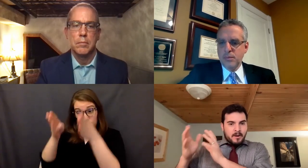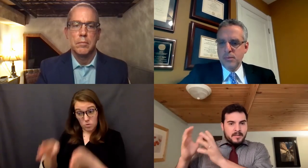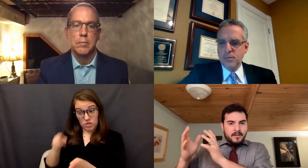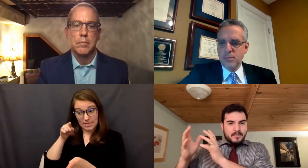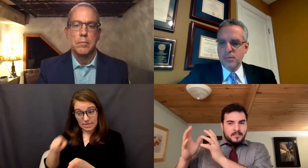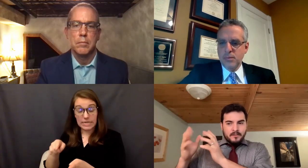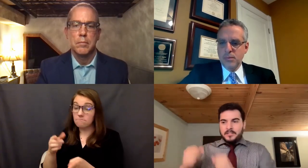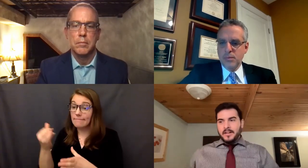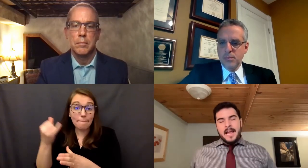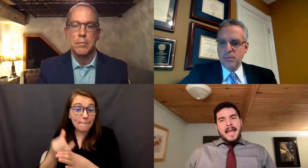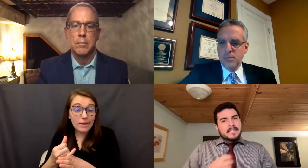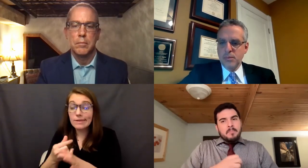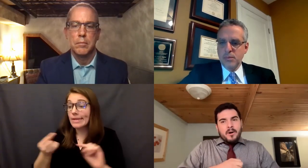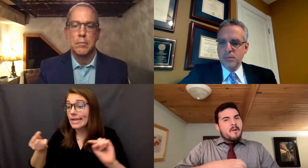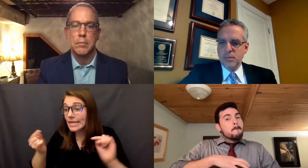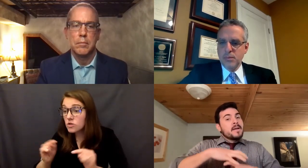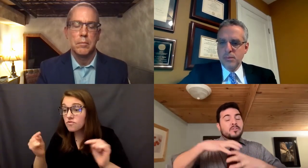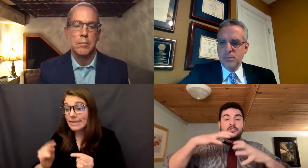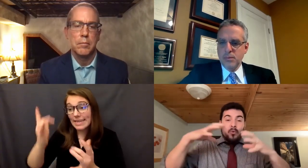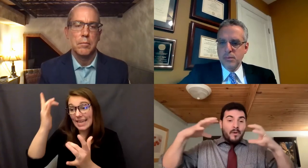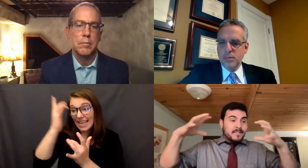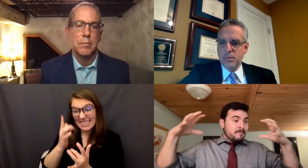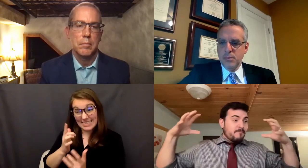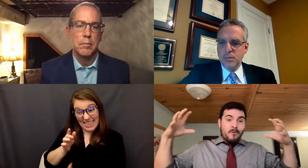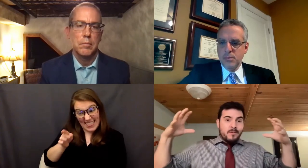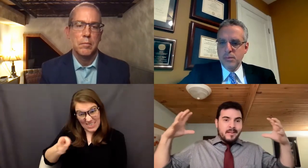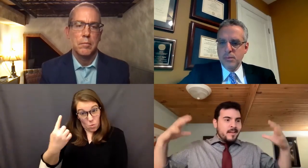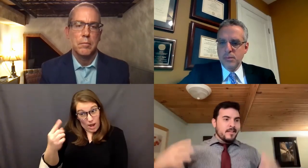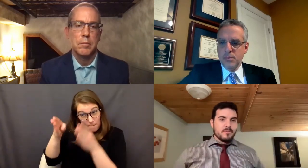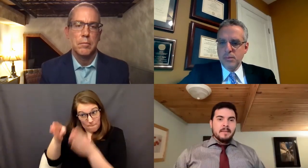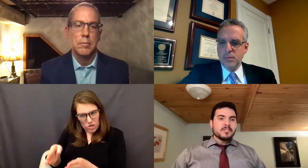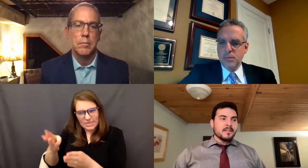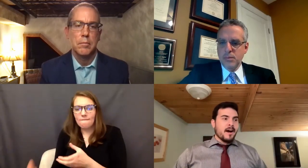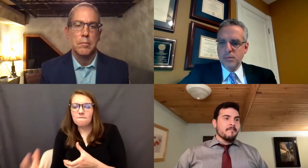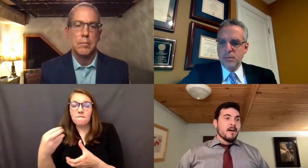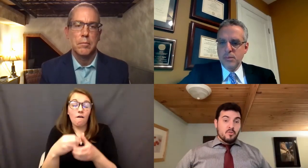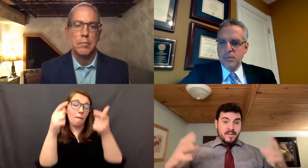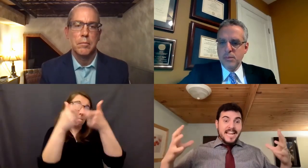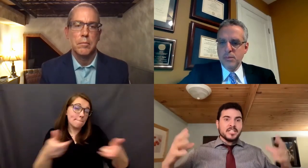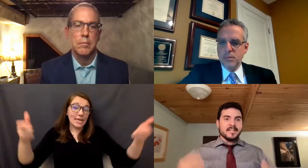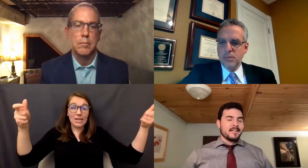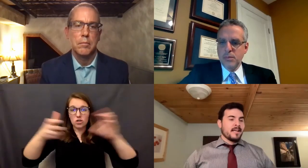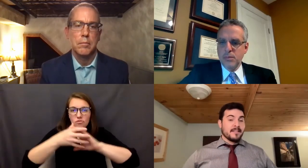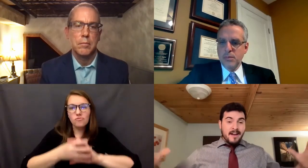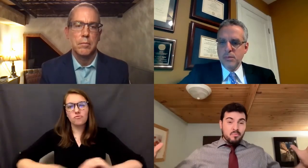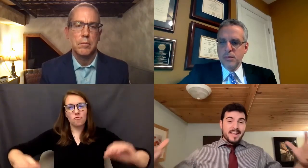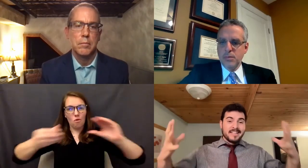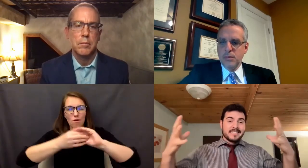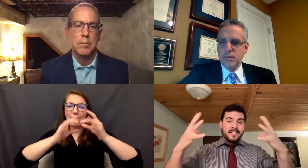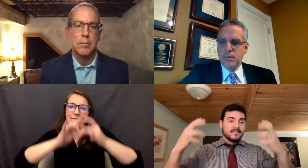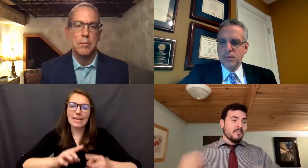of their impairment, illness, or injury, is part of a bigger story that's unfolding in the redemption of creation as